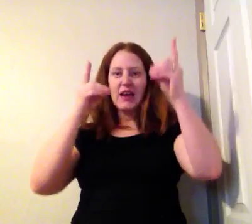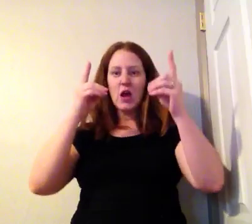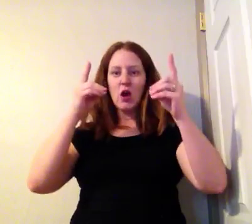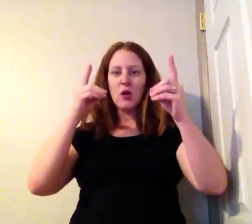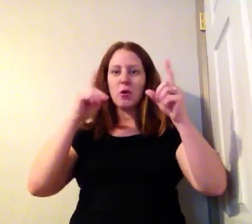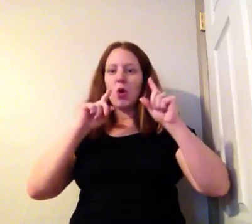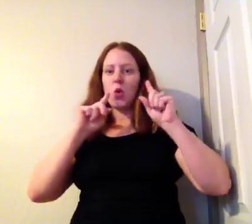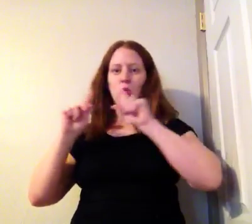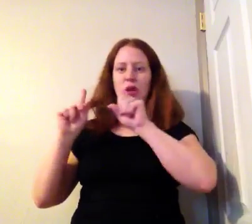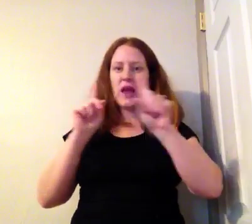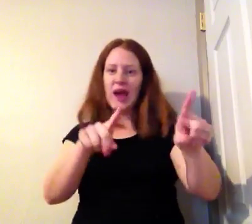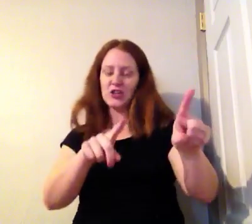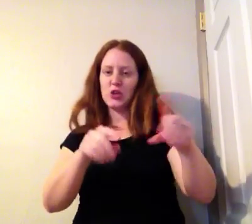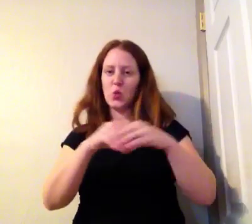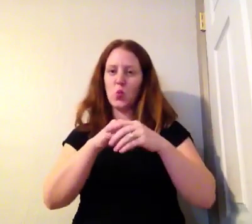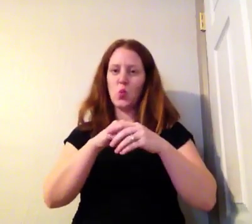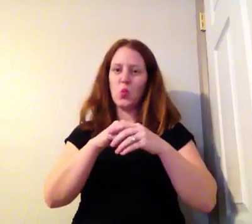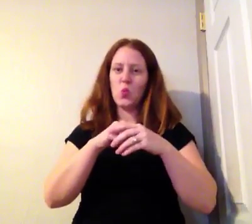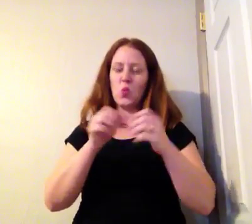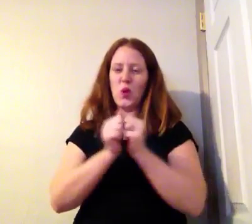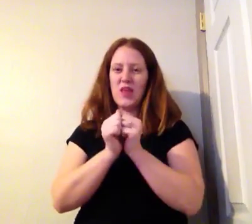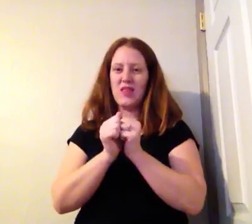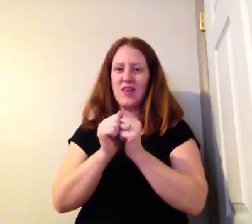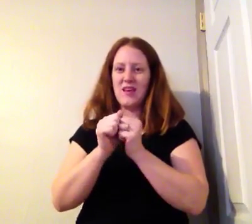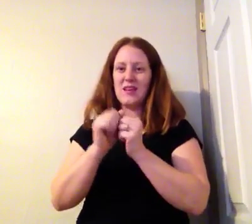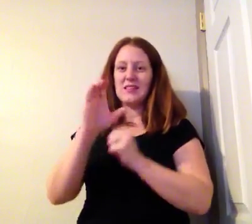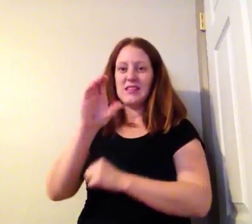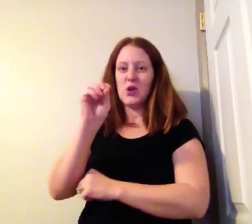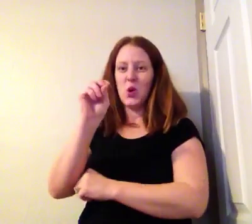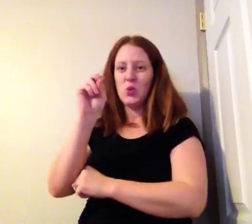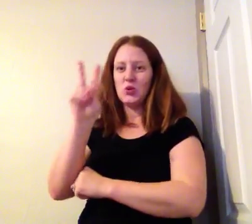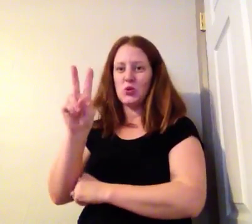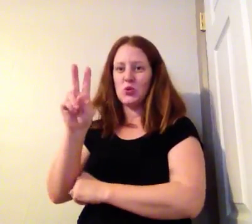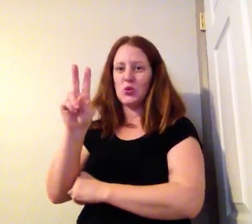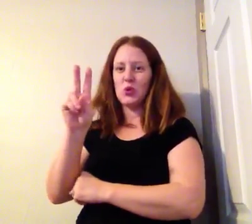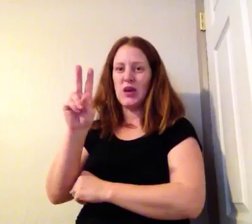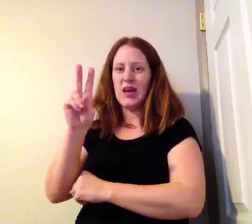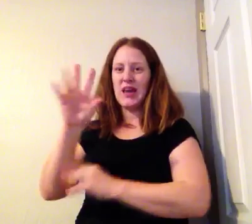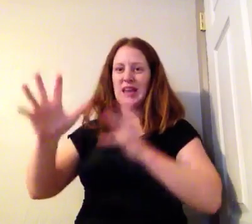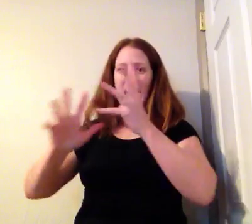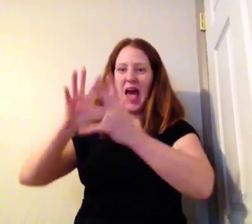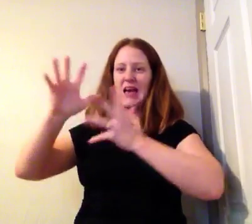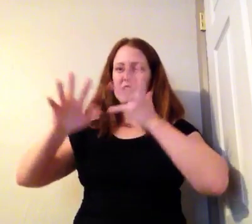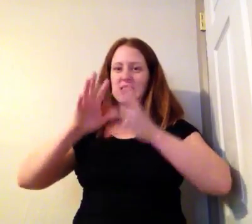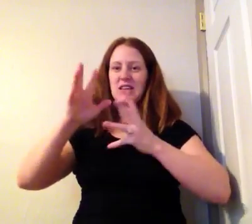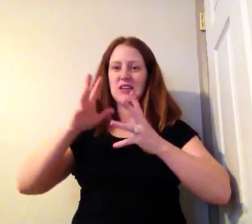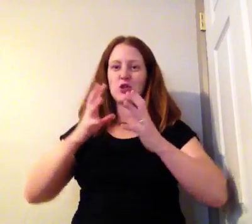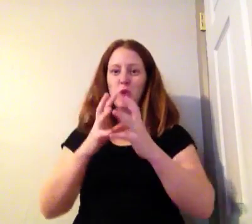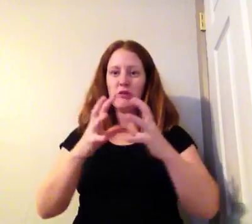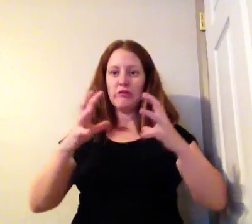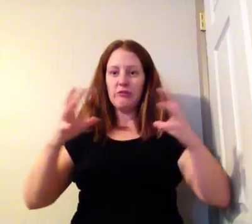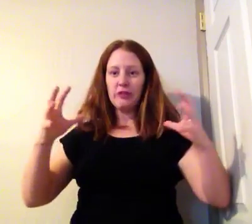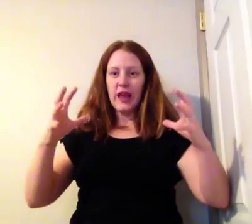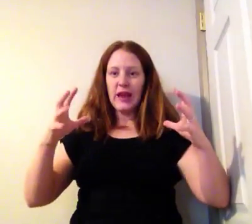it evolves the largest amount of CO2 gas to inflate a plastic bag. Okay? So that's an air